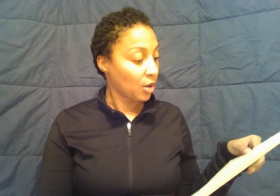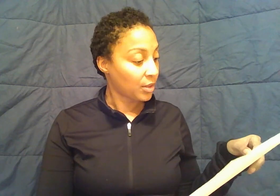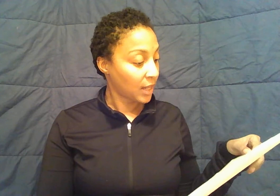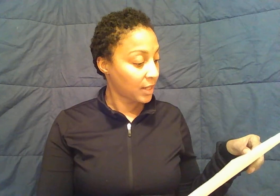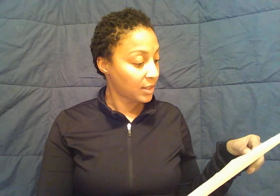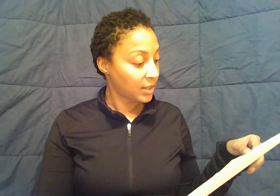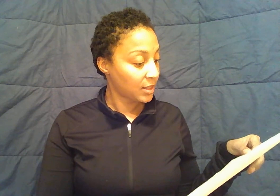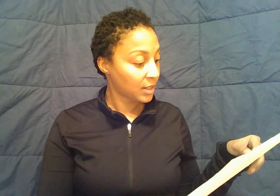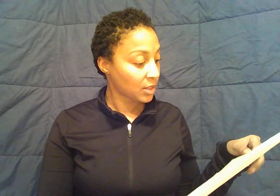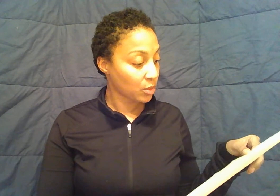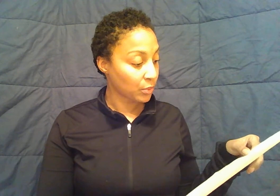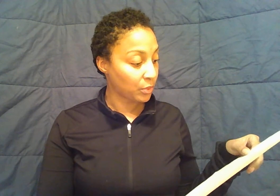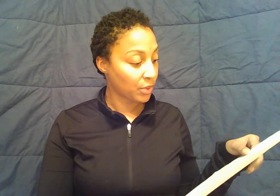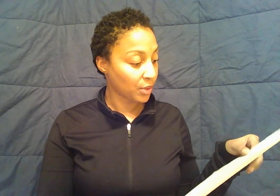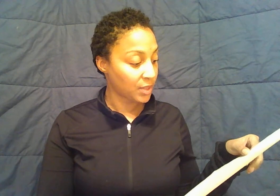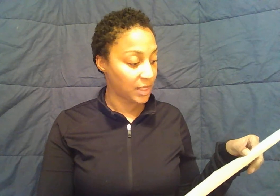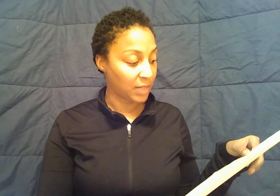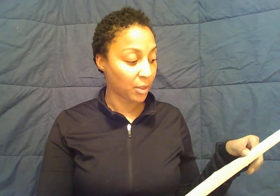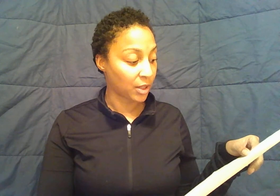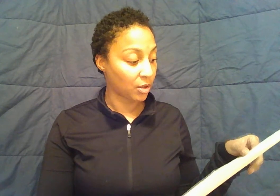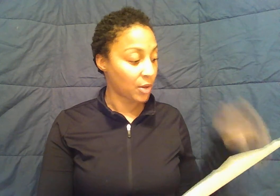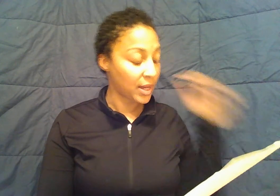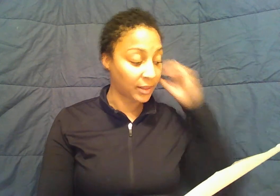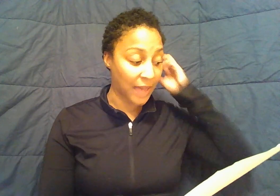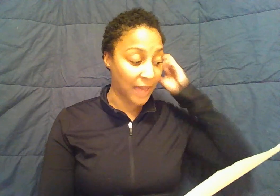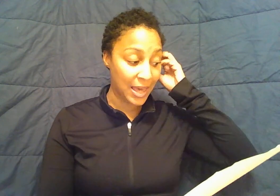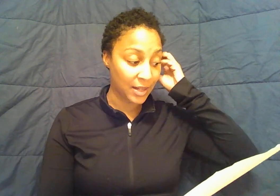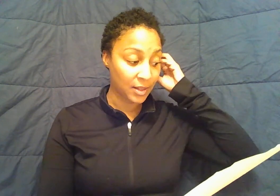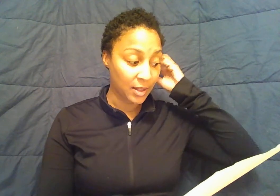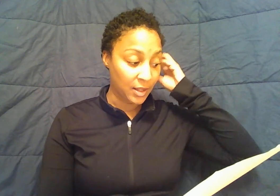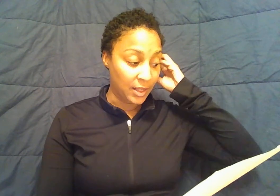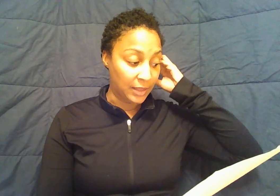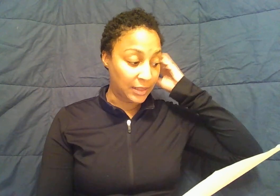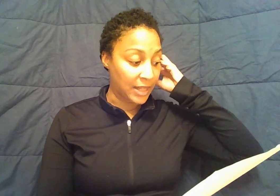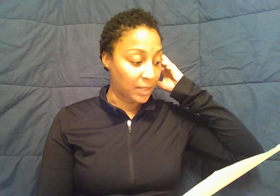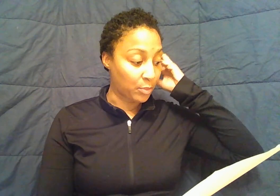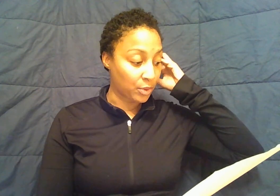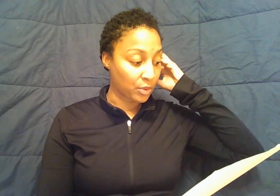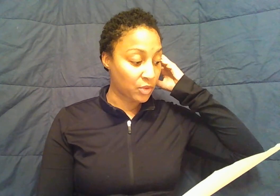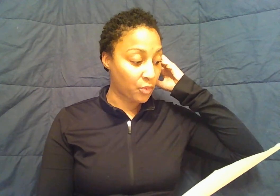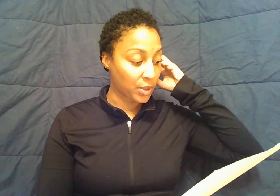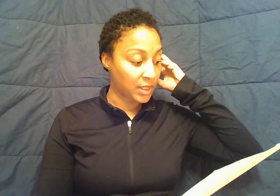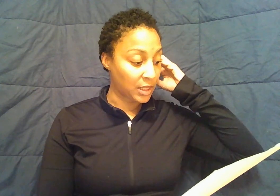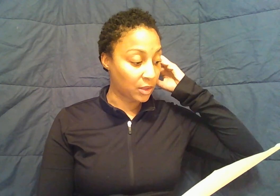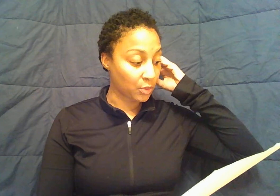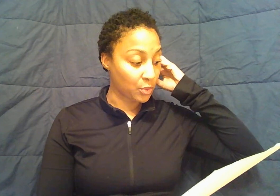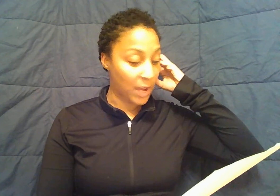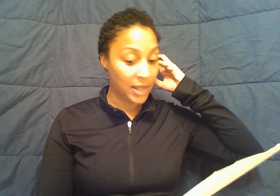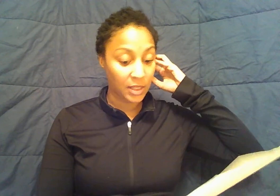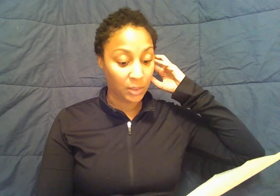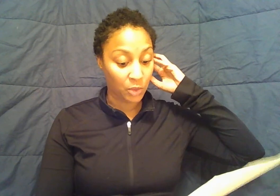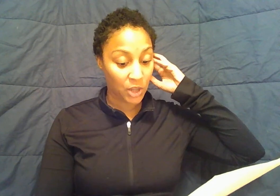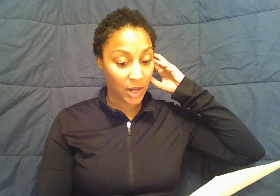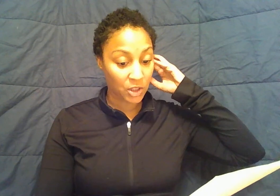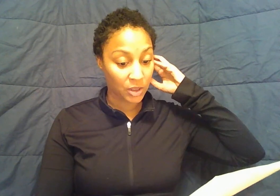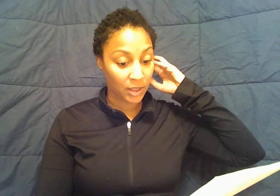or the lines 6 through 13, but I'm gonna go ahead and add line numbers 14 through 18, which